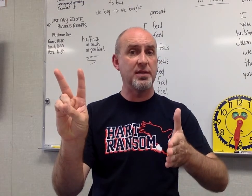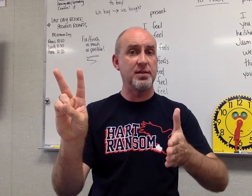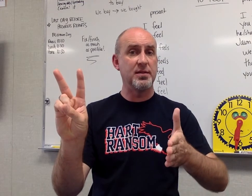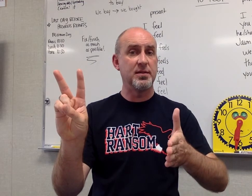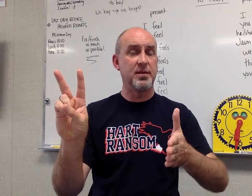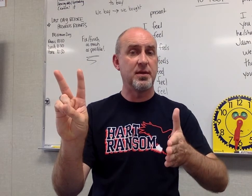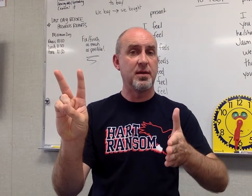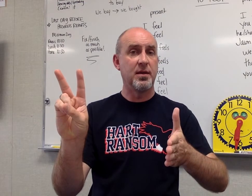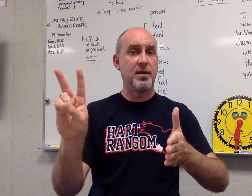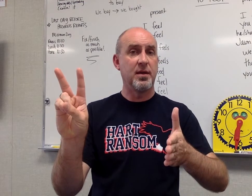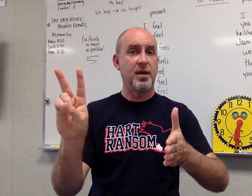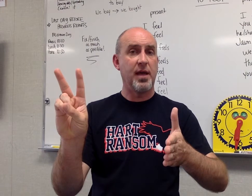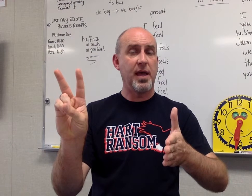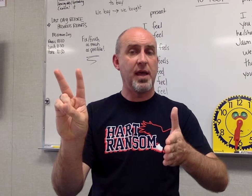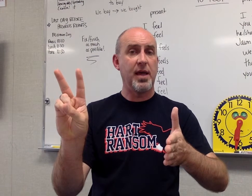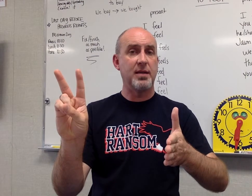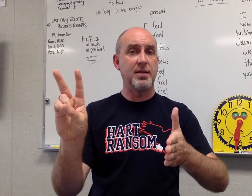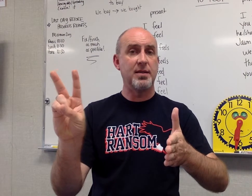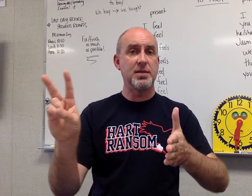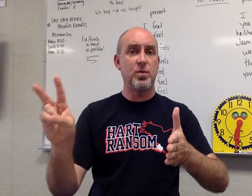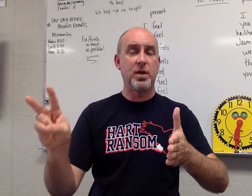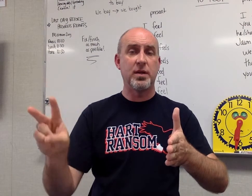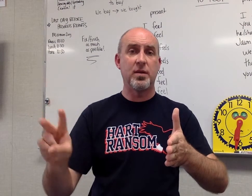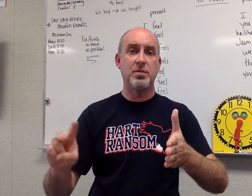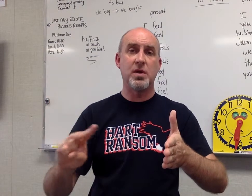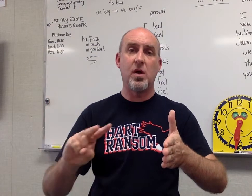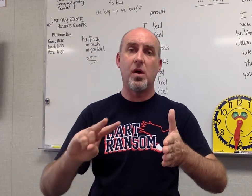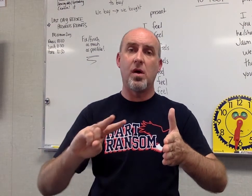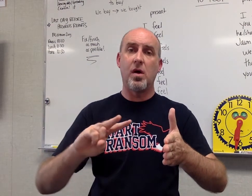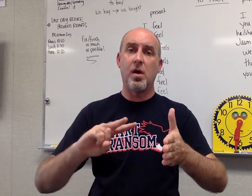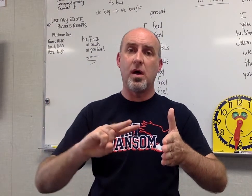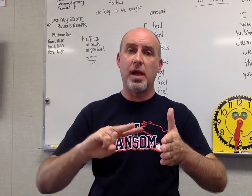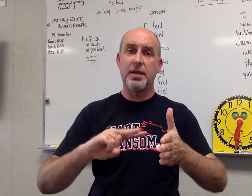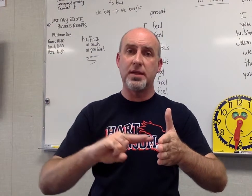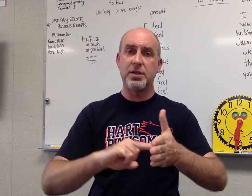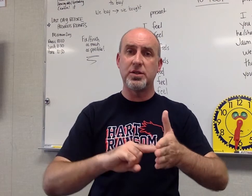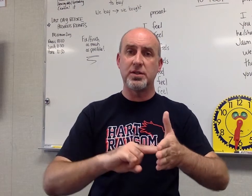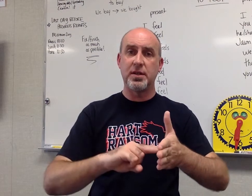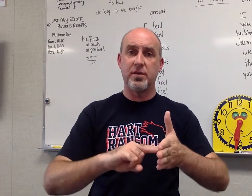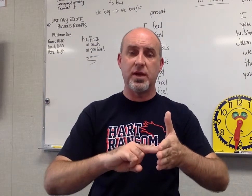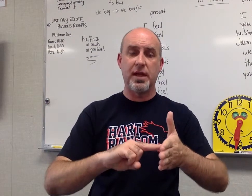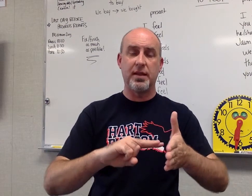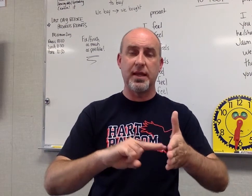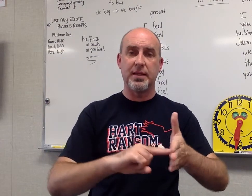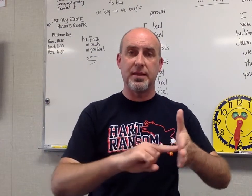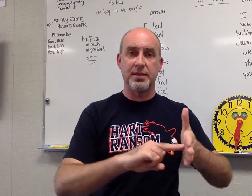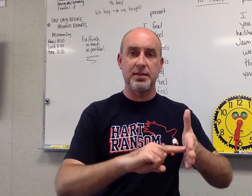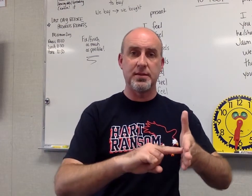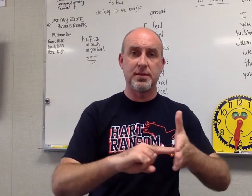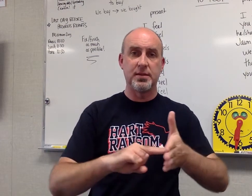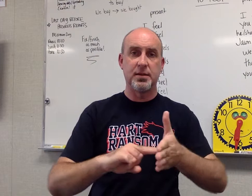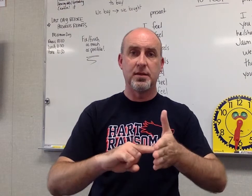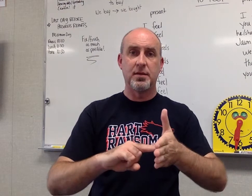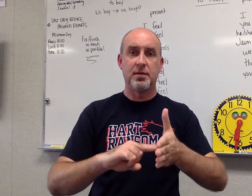hands. And this one comes and touches the other hand like this. All